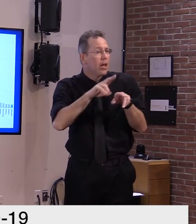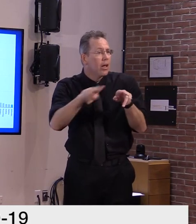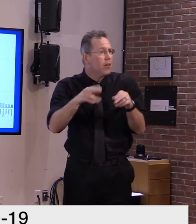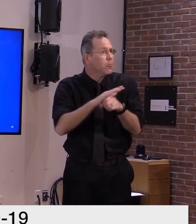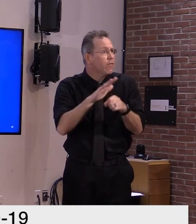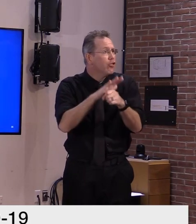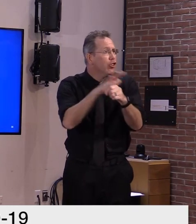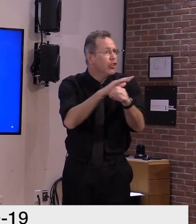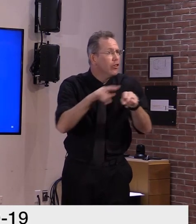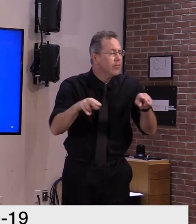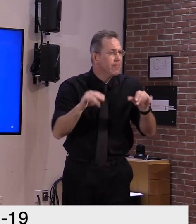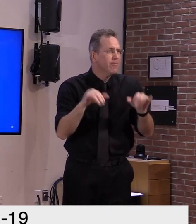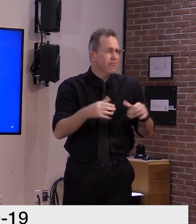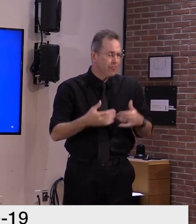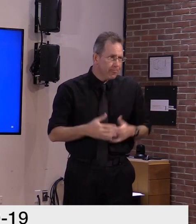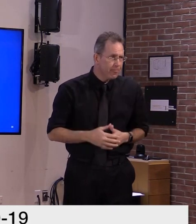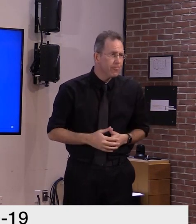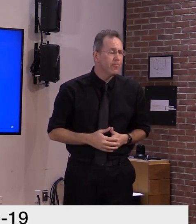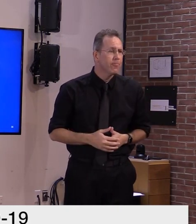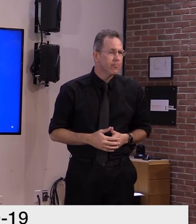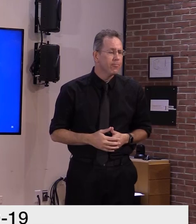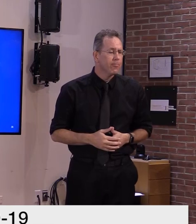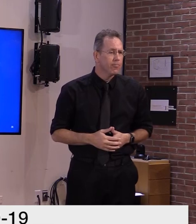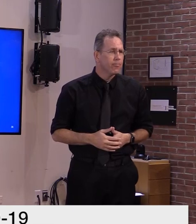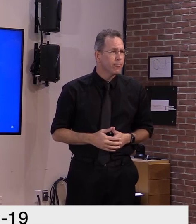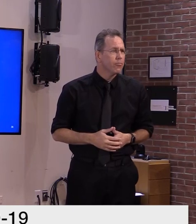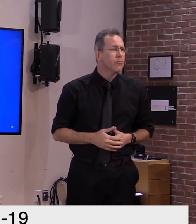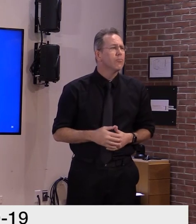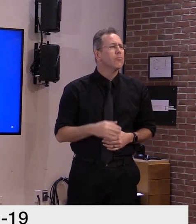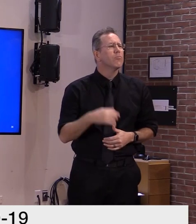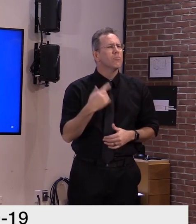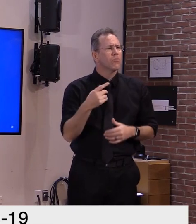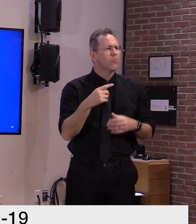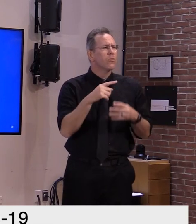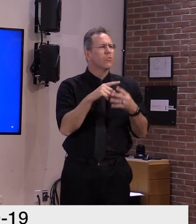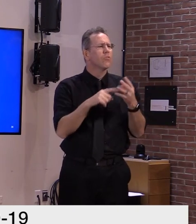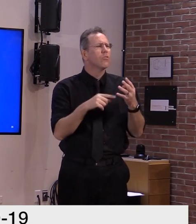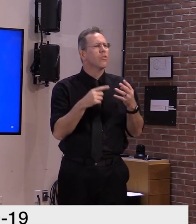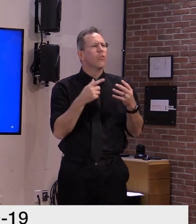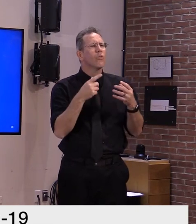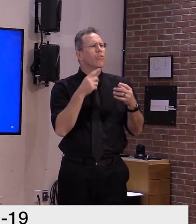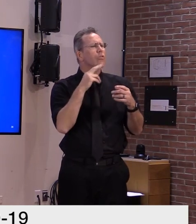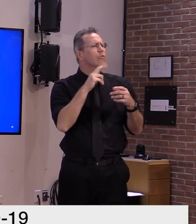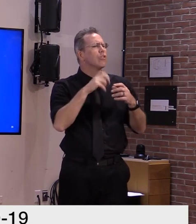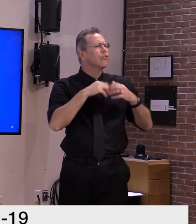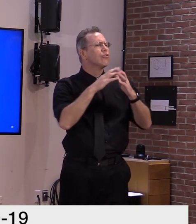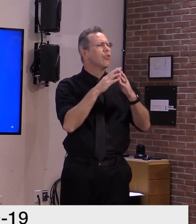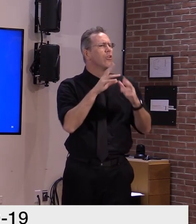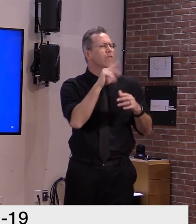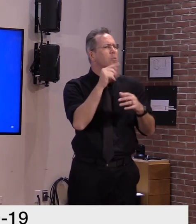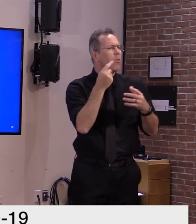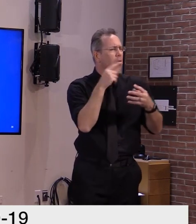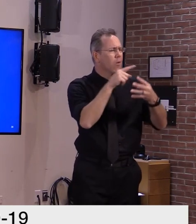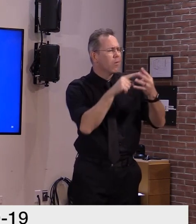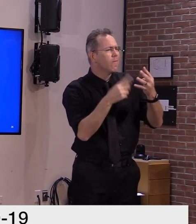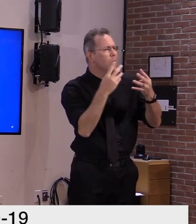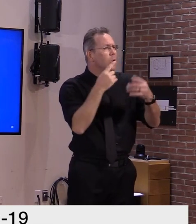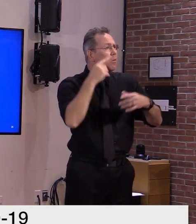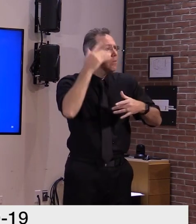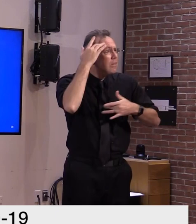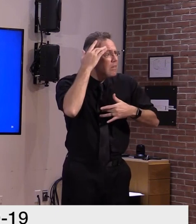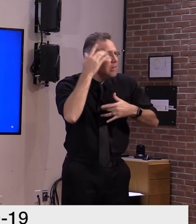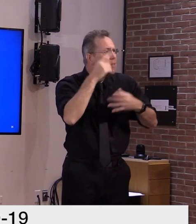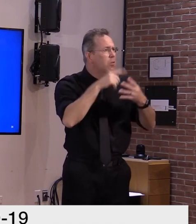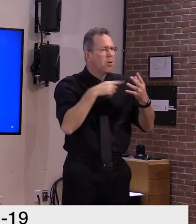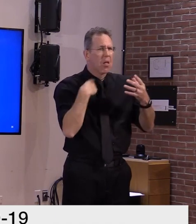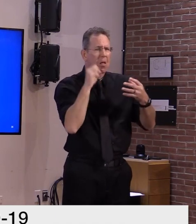growth. In terms of the restart metrics, we'll just mention they're all trending favorably. There's no need to call out one in particular.